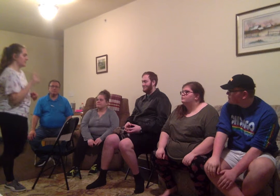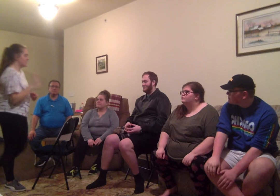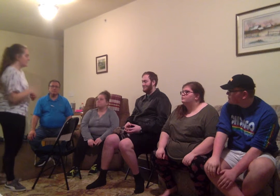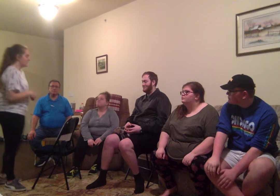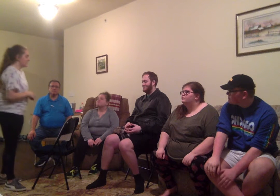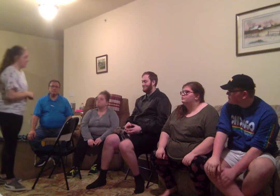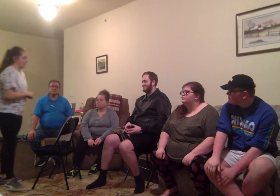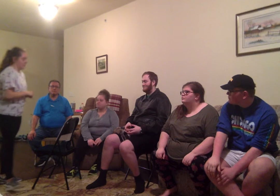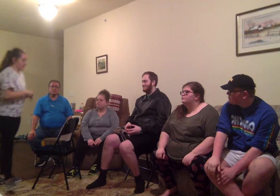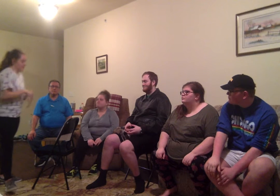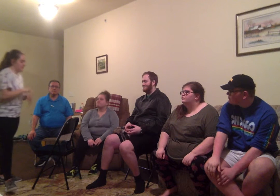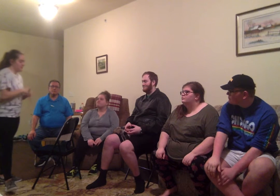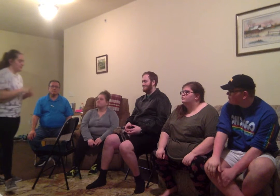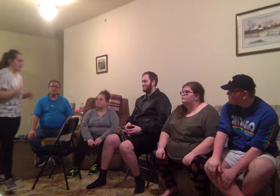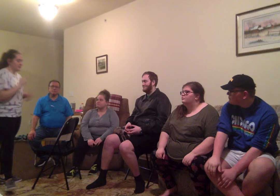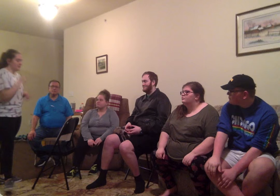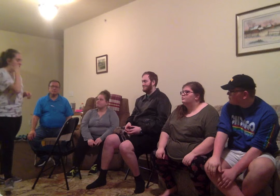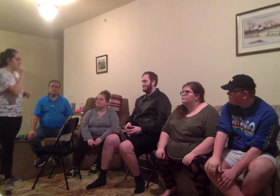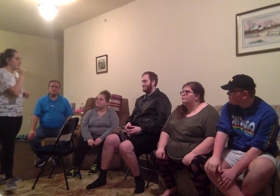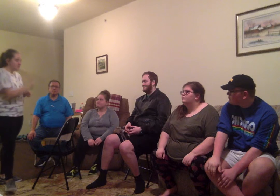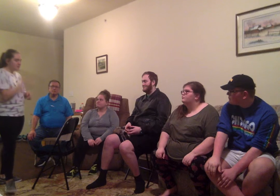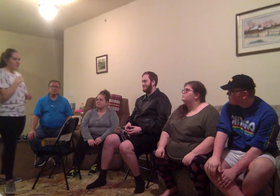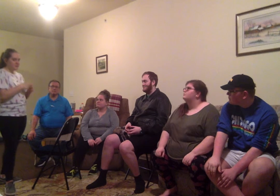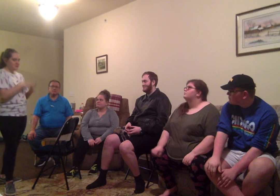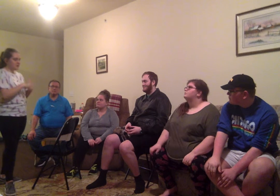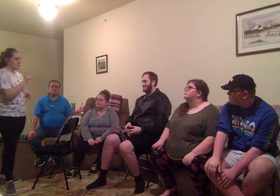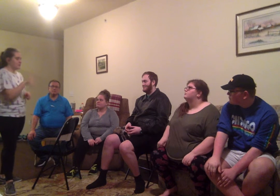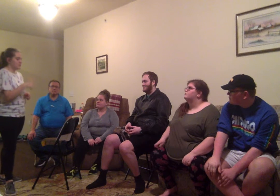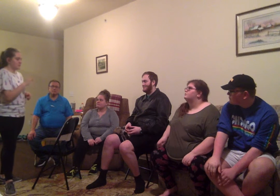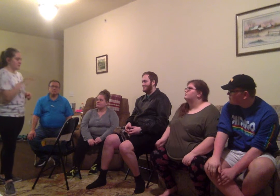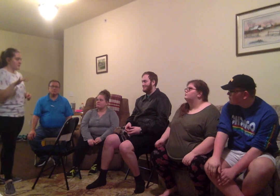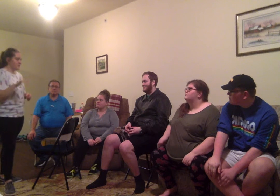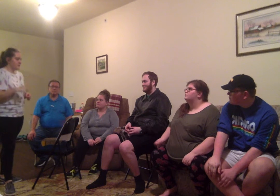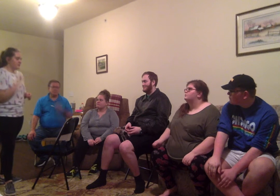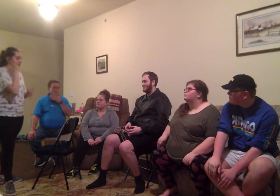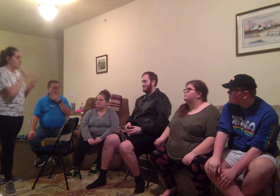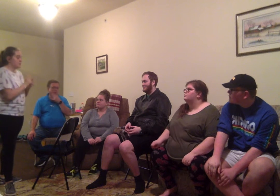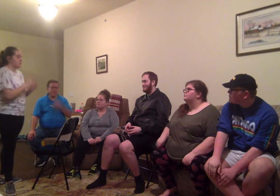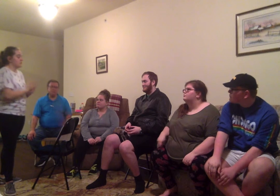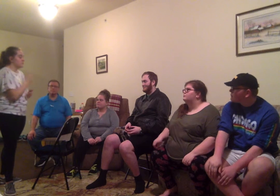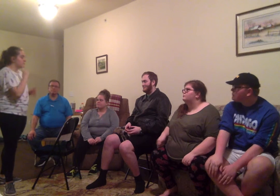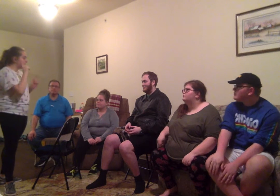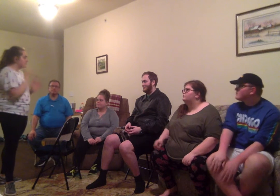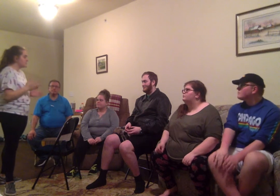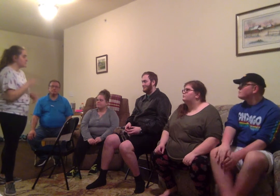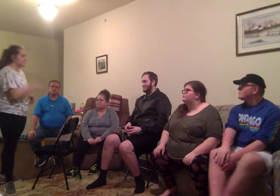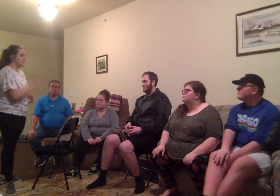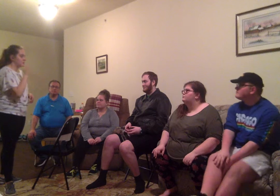valid. But if they didn't have a name sign, they would just spell it out. If they were meeting a new deaf person, they would spell